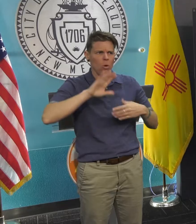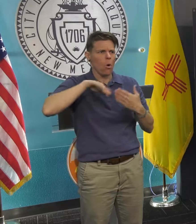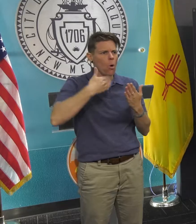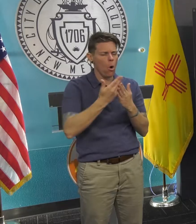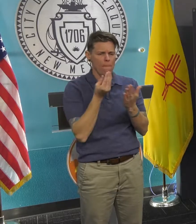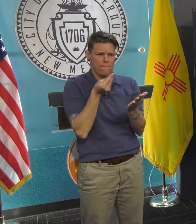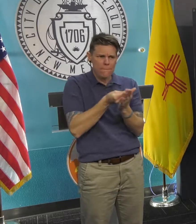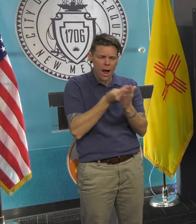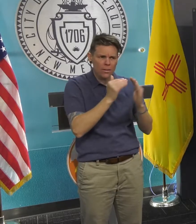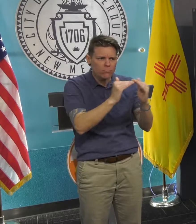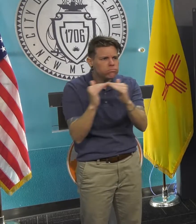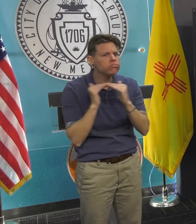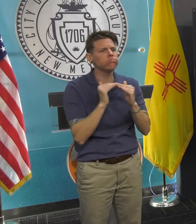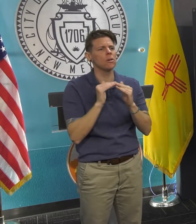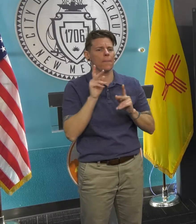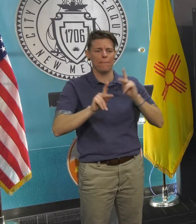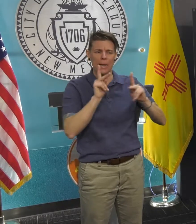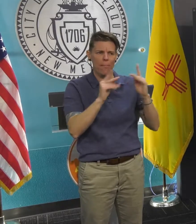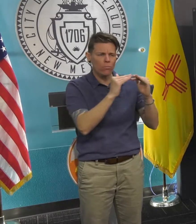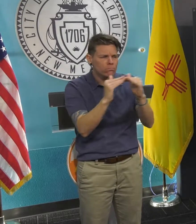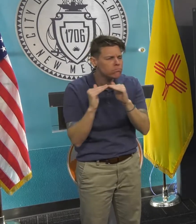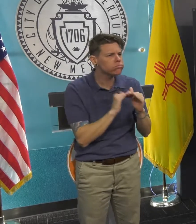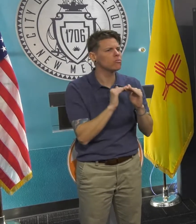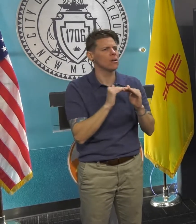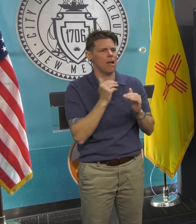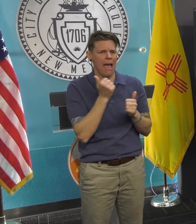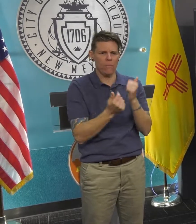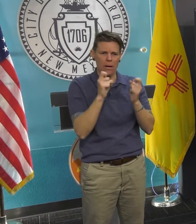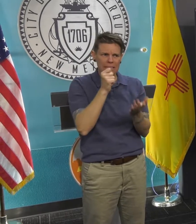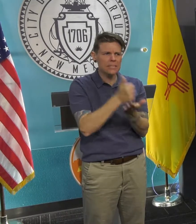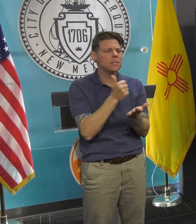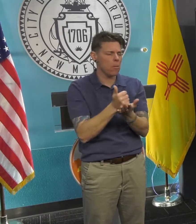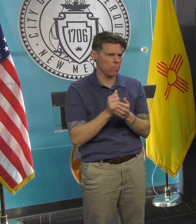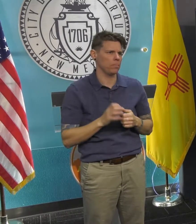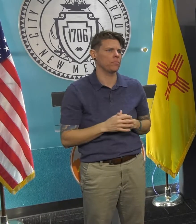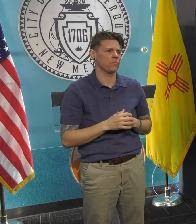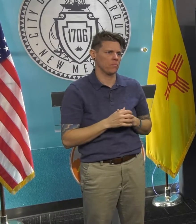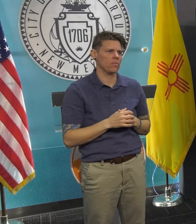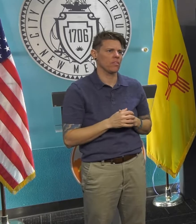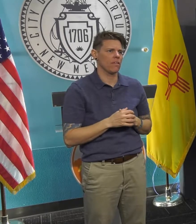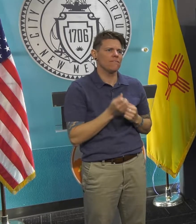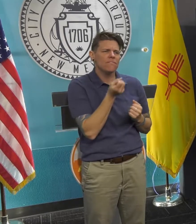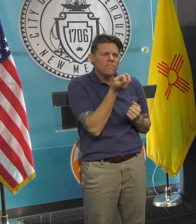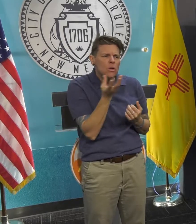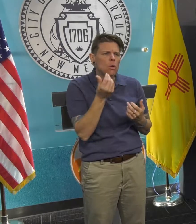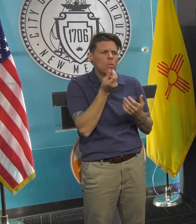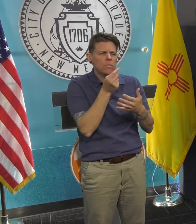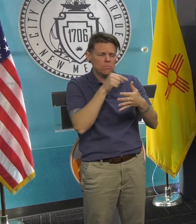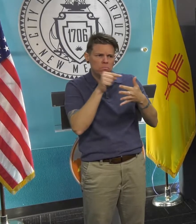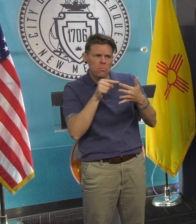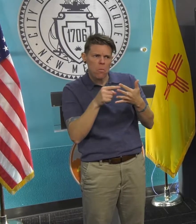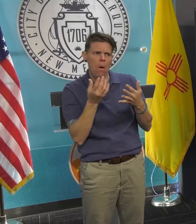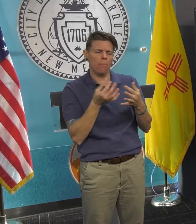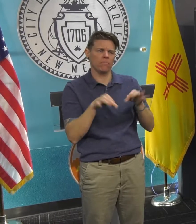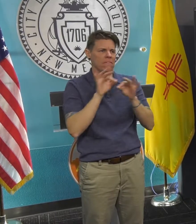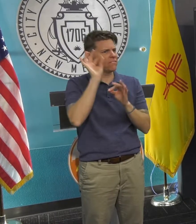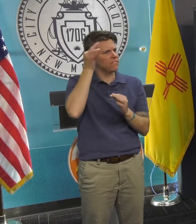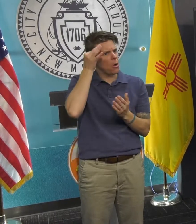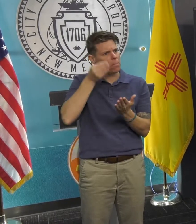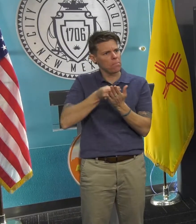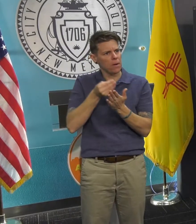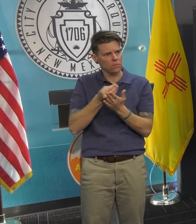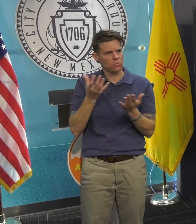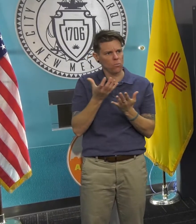are doing. To date, a few highlights of the federal funding we've delivered for Albuquerque in the CARES Act.